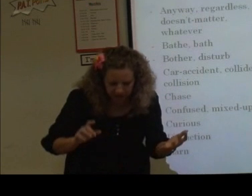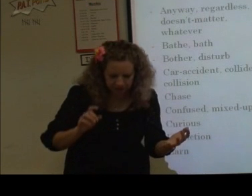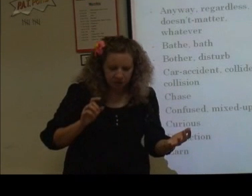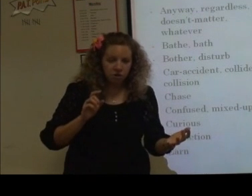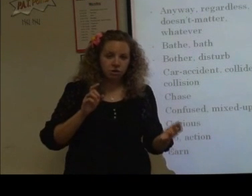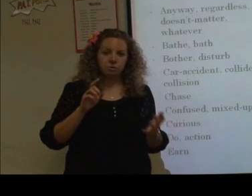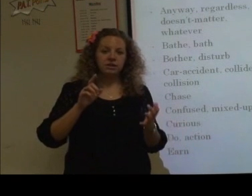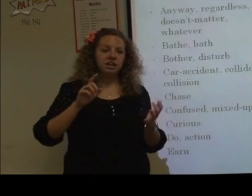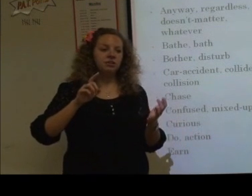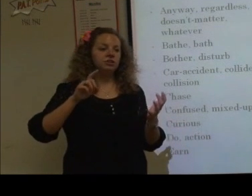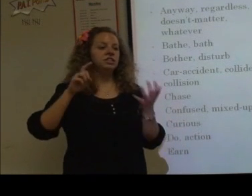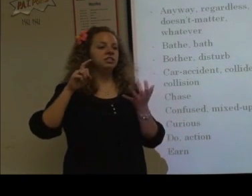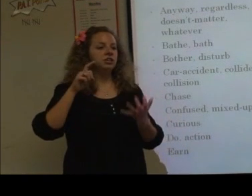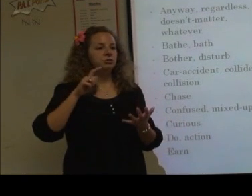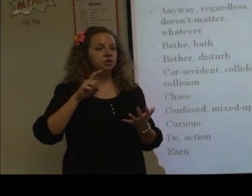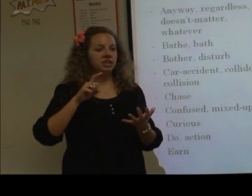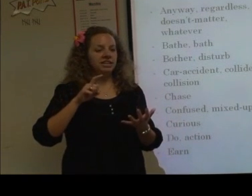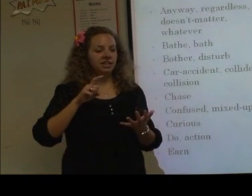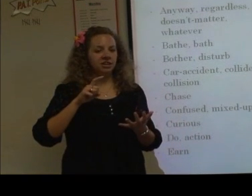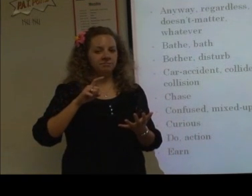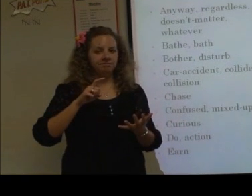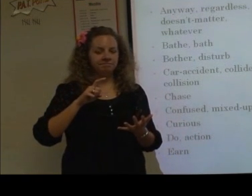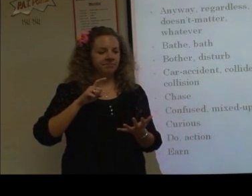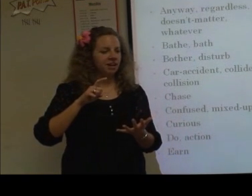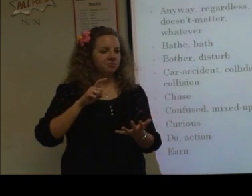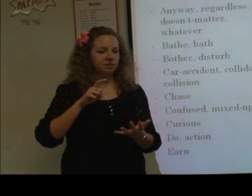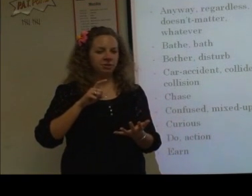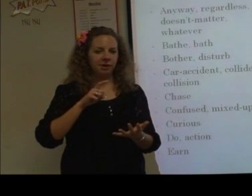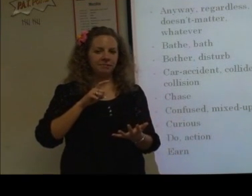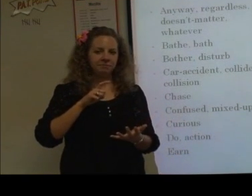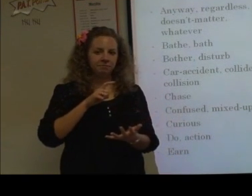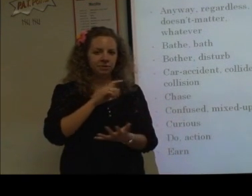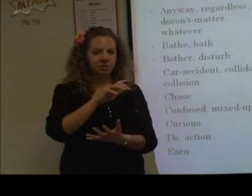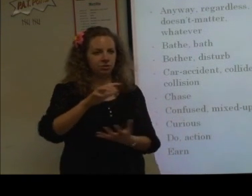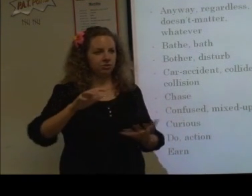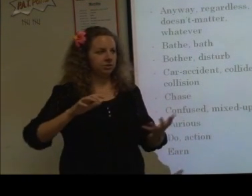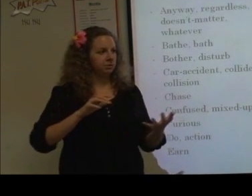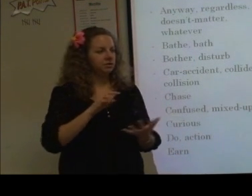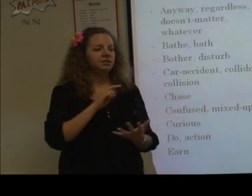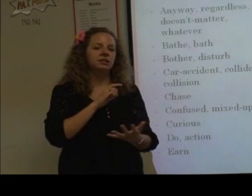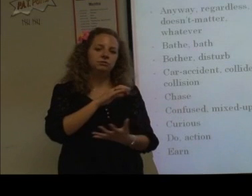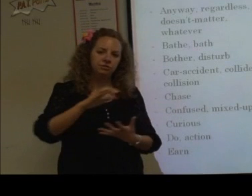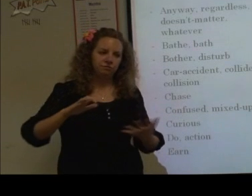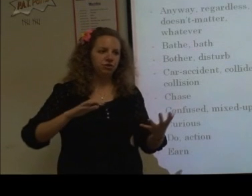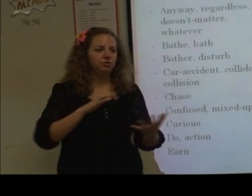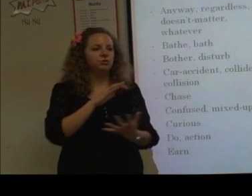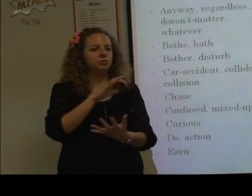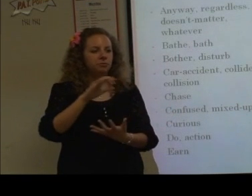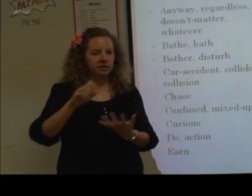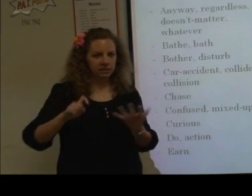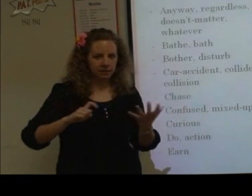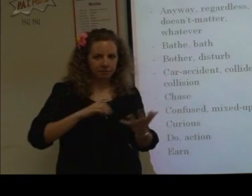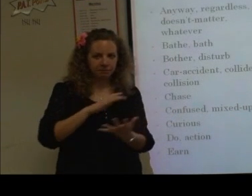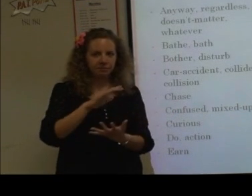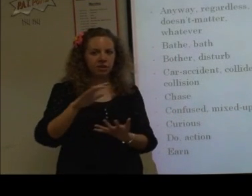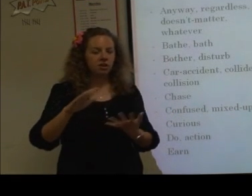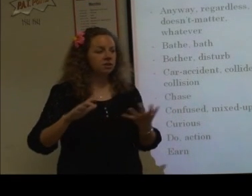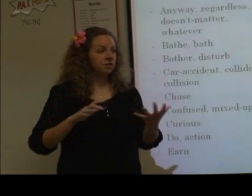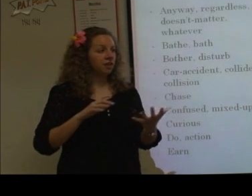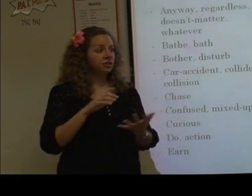this. The way that I learned it is that you start here. I don't really know why, but then you go to this one. It's confused or mixed up. The other